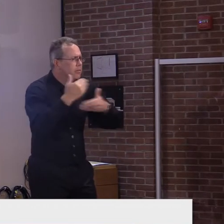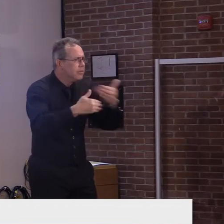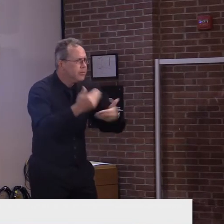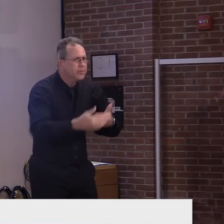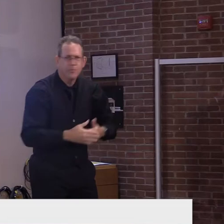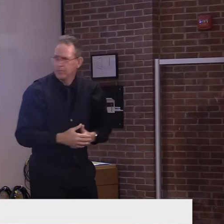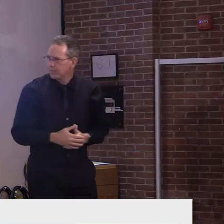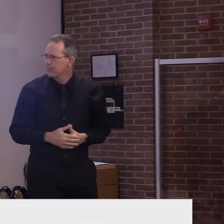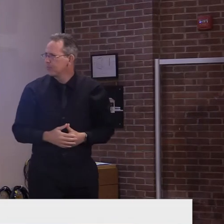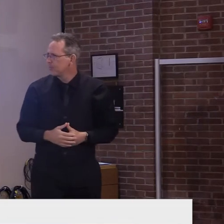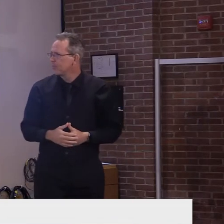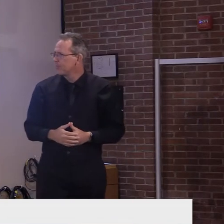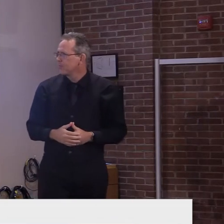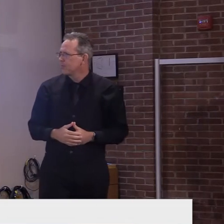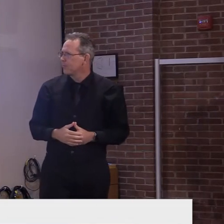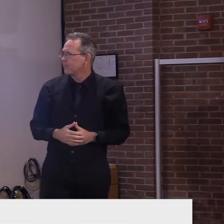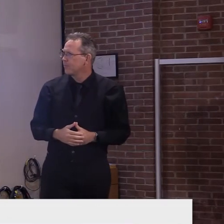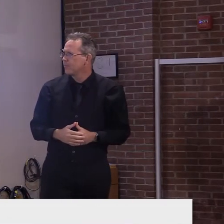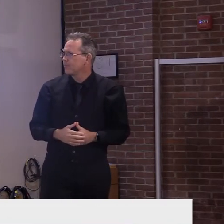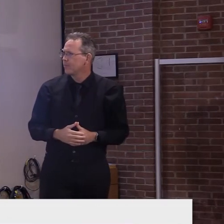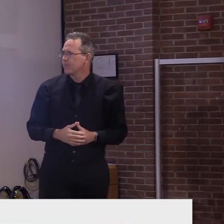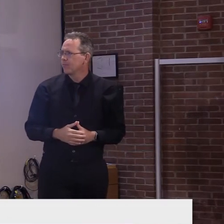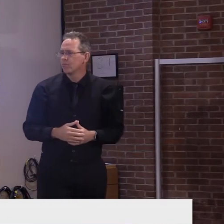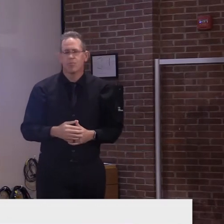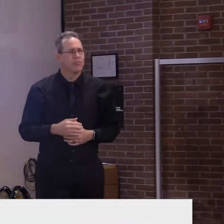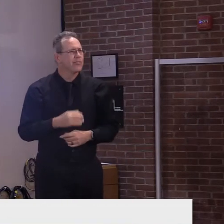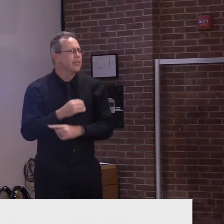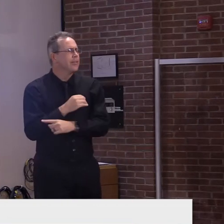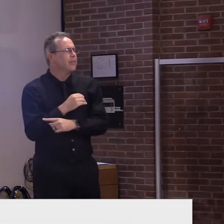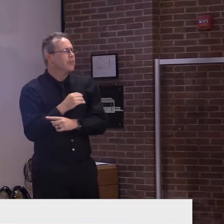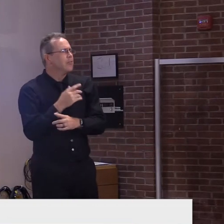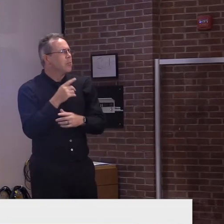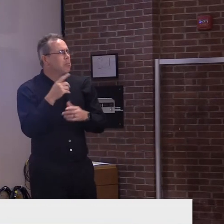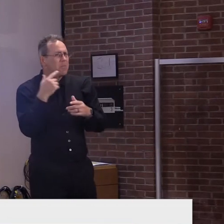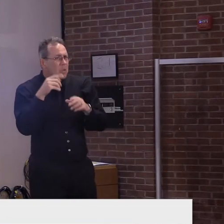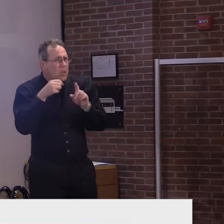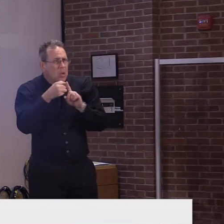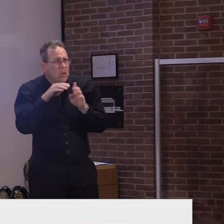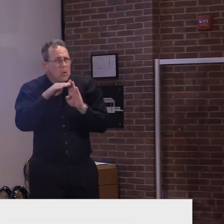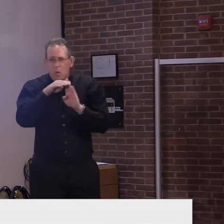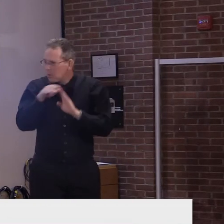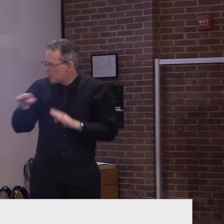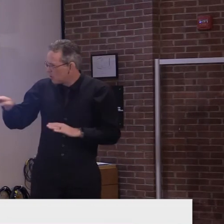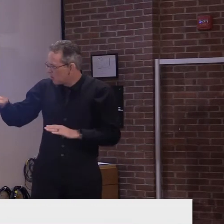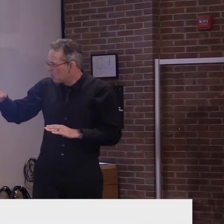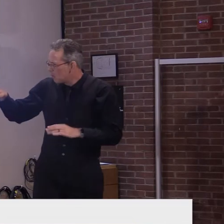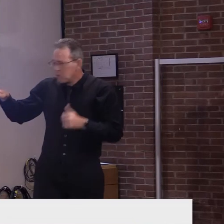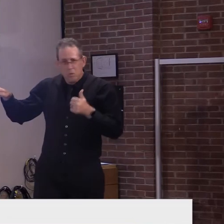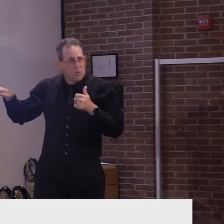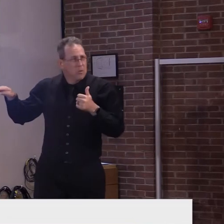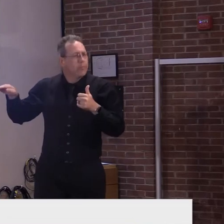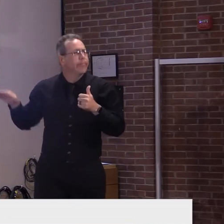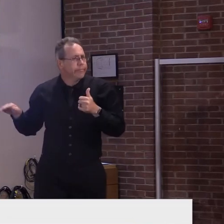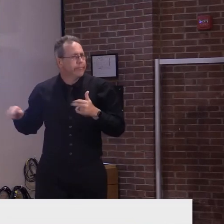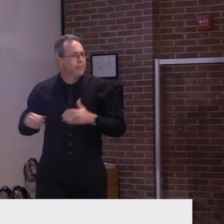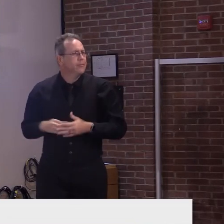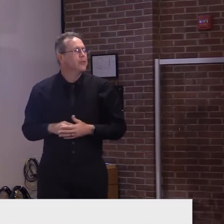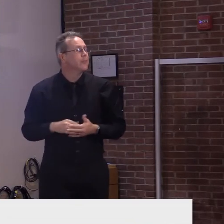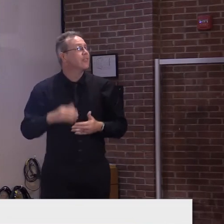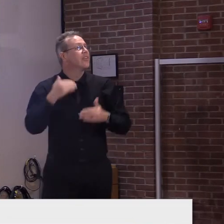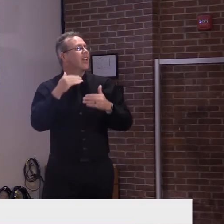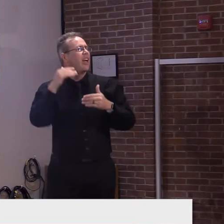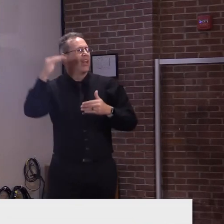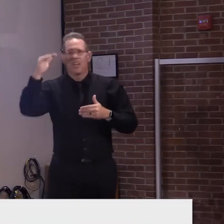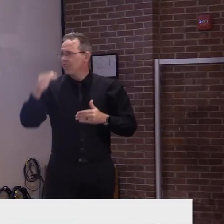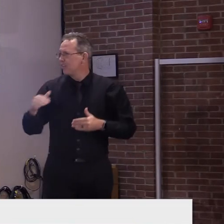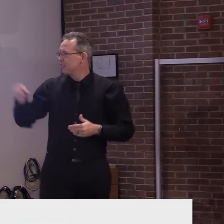to where it was earlier in July, but the rate trended down a little bit this week. looking at the CDC scorecard, do want to